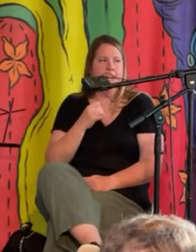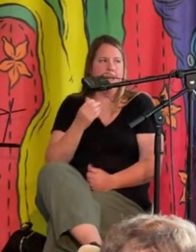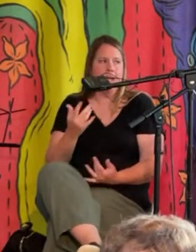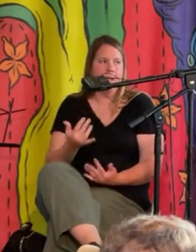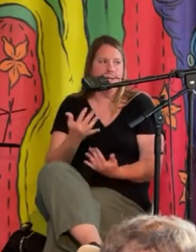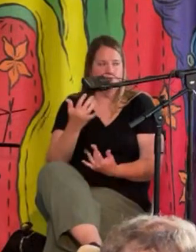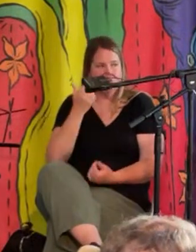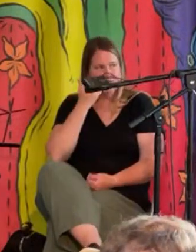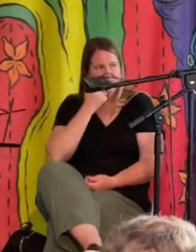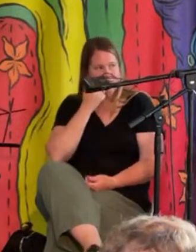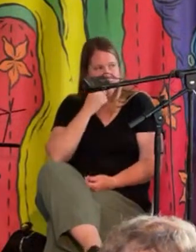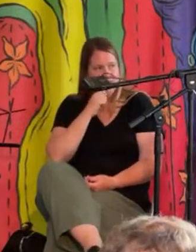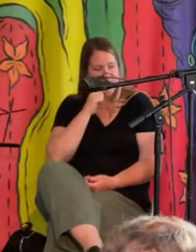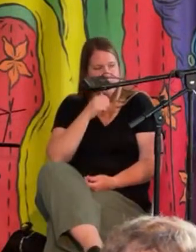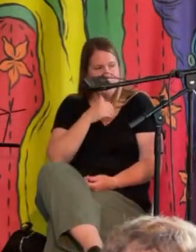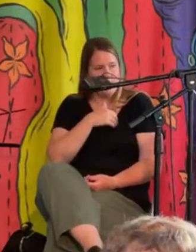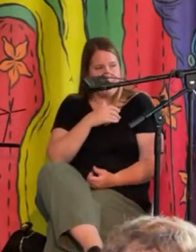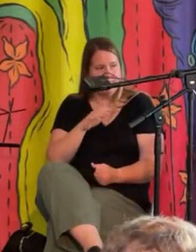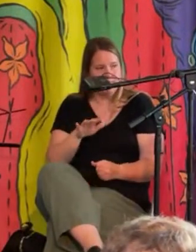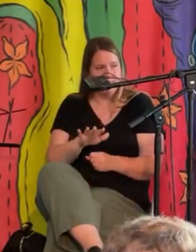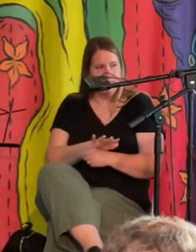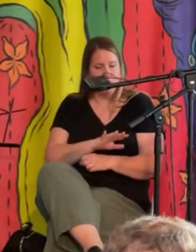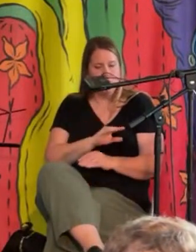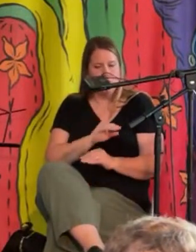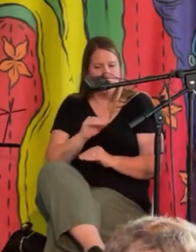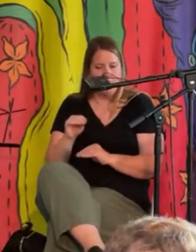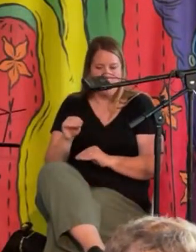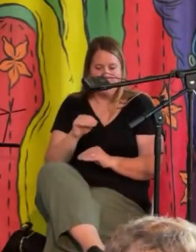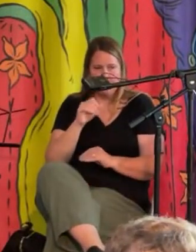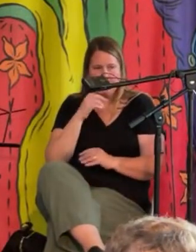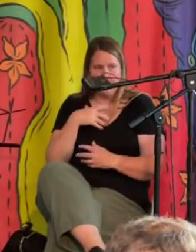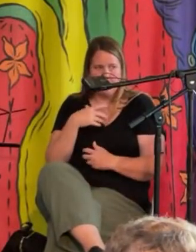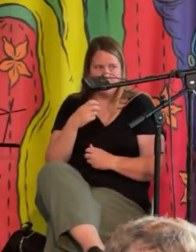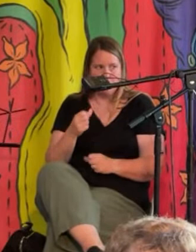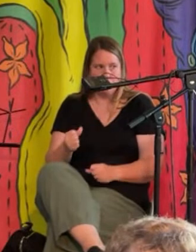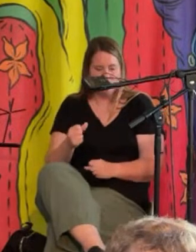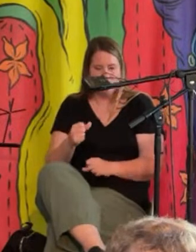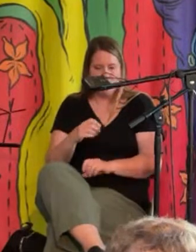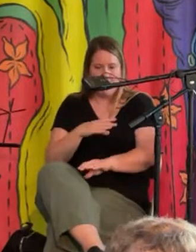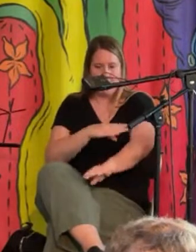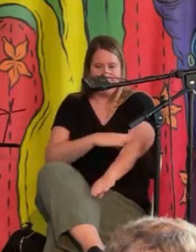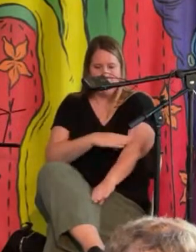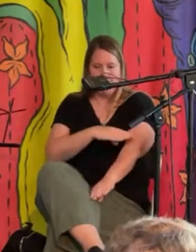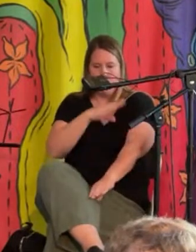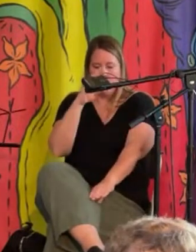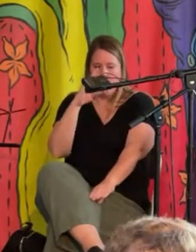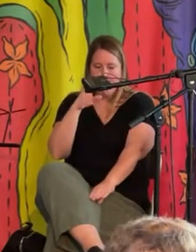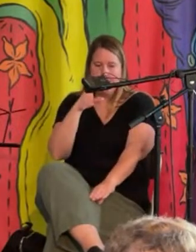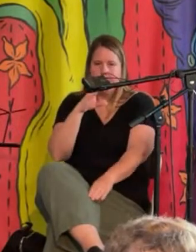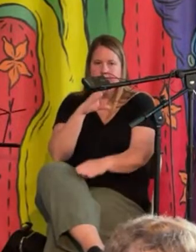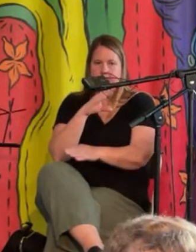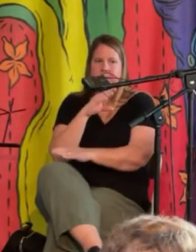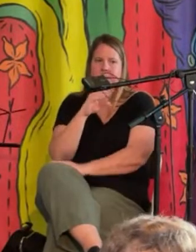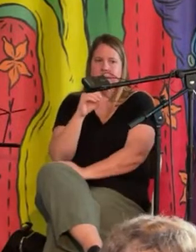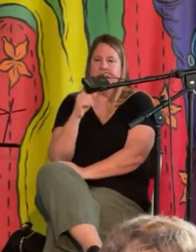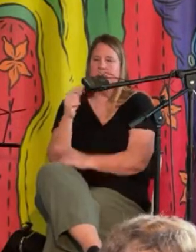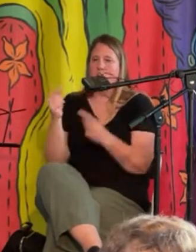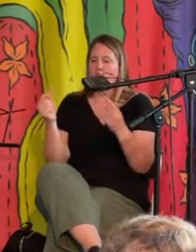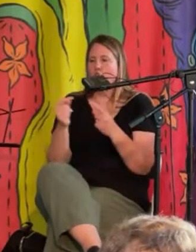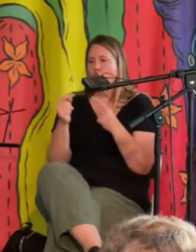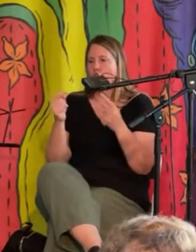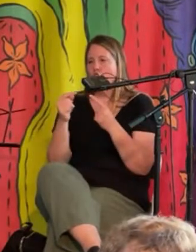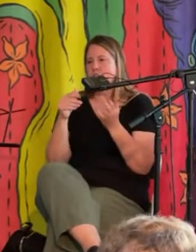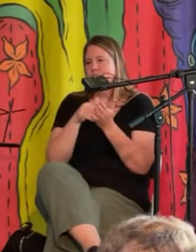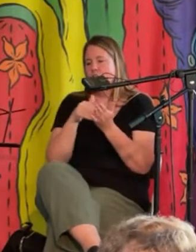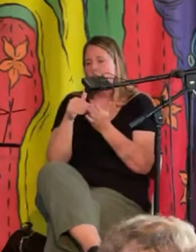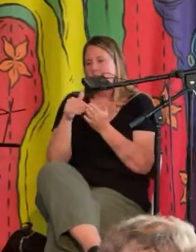going for me. I don't have full mobility, and I don't have much strength sort of above here, and it does hurt quite a lot of the